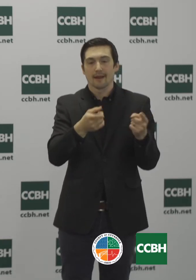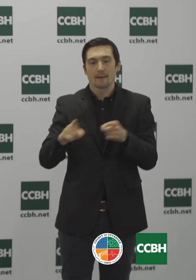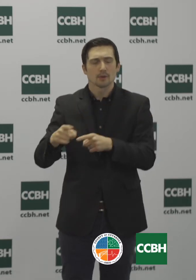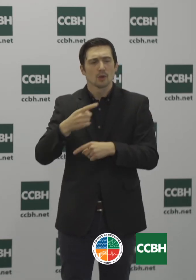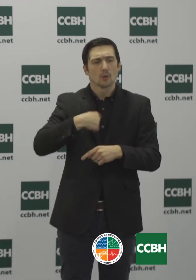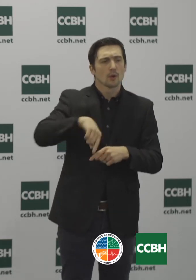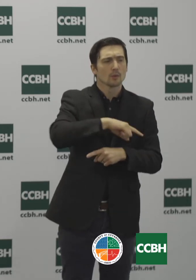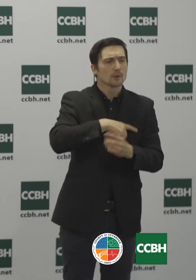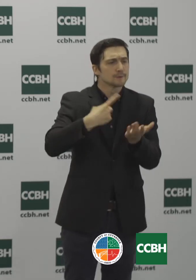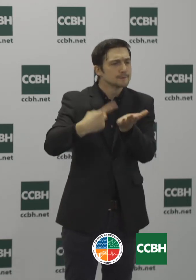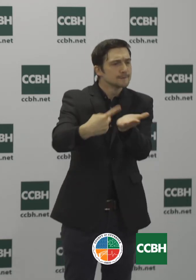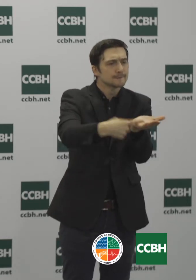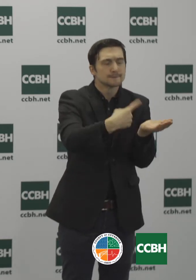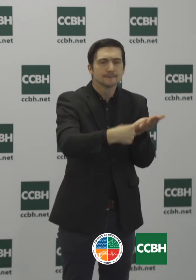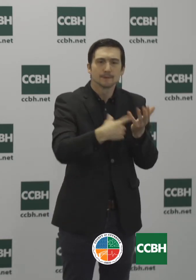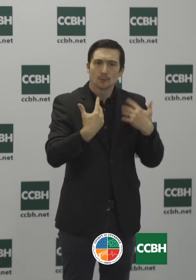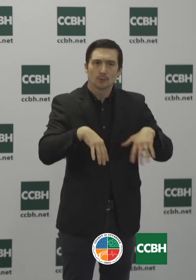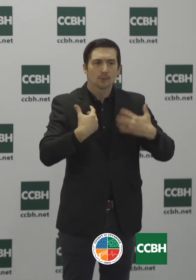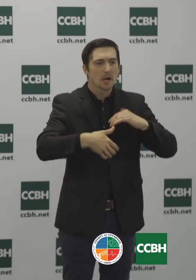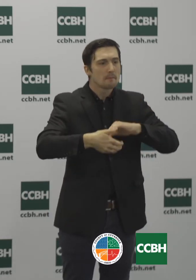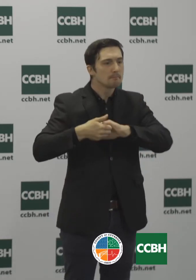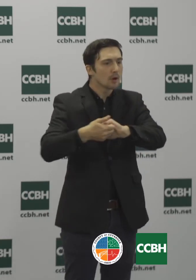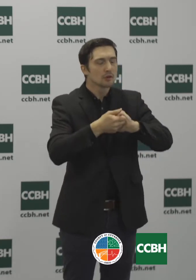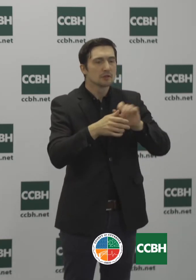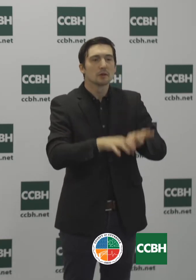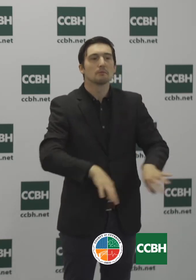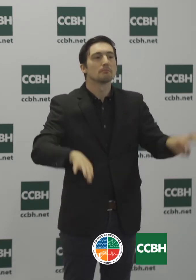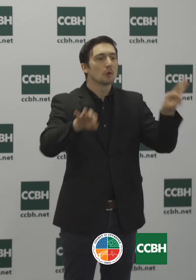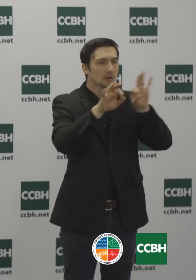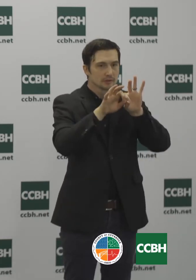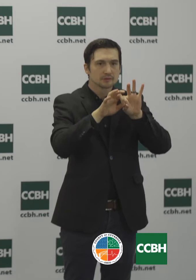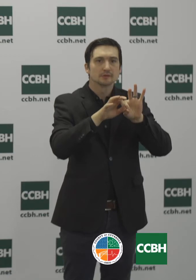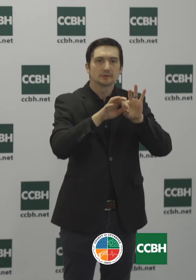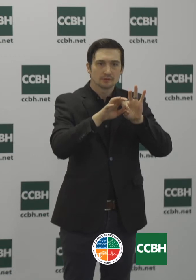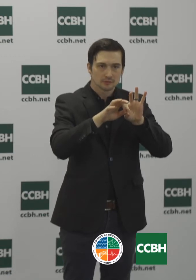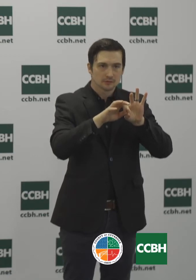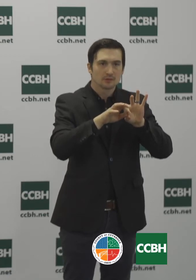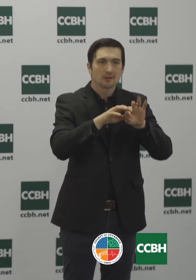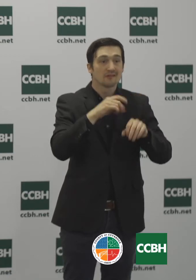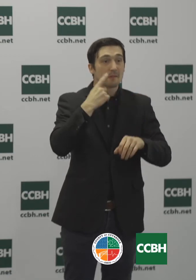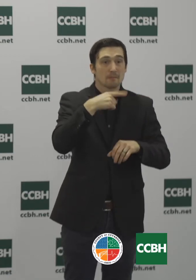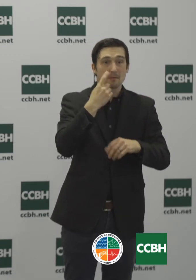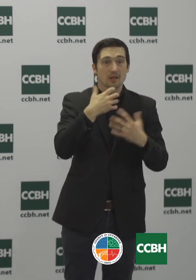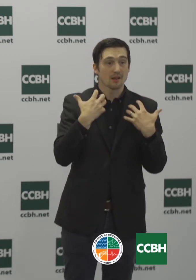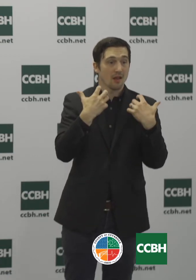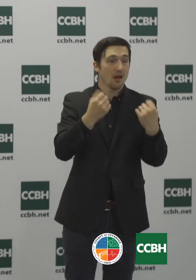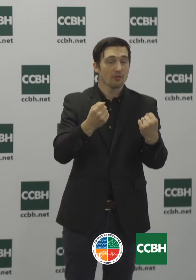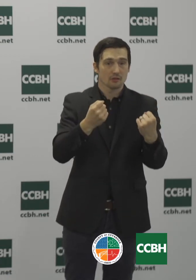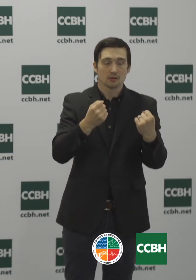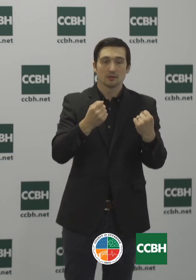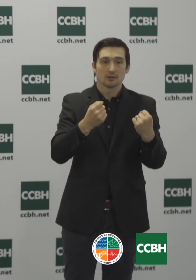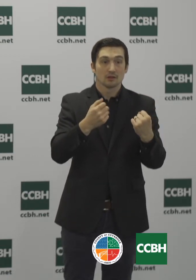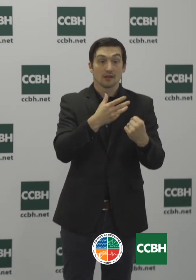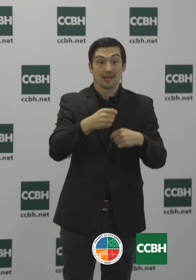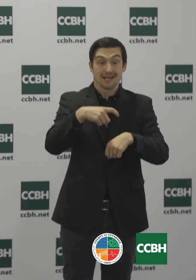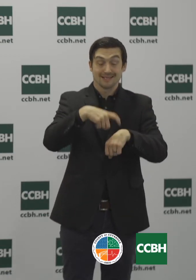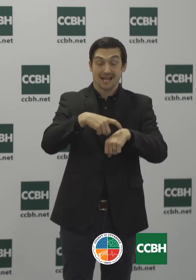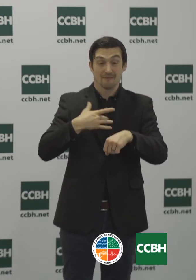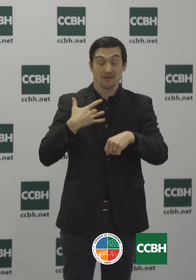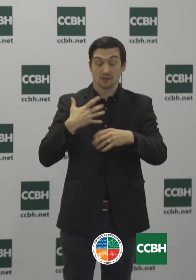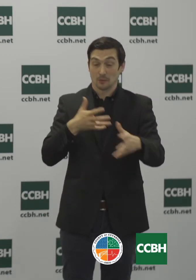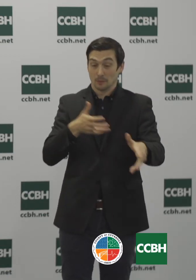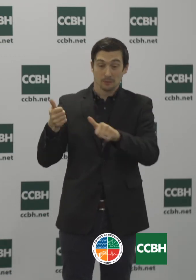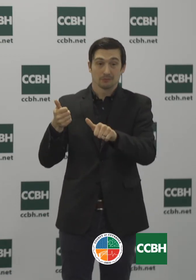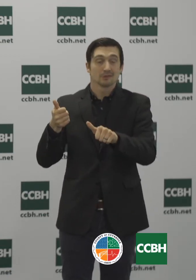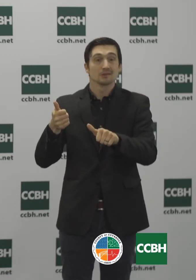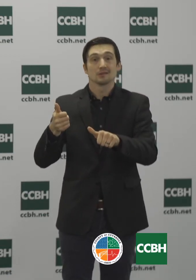the importance of partnership and the importance of public health in the response. And time has passed by quickly, although for